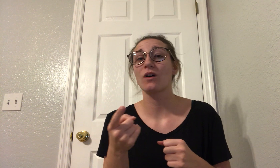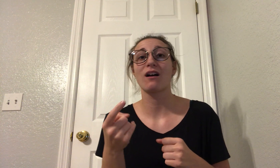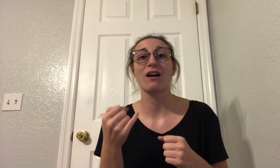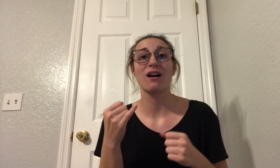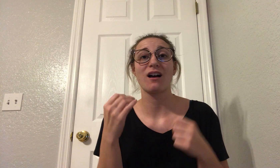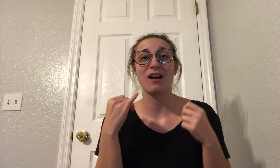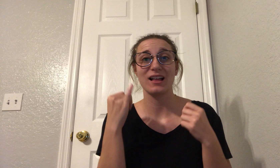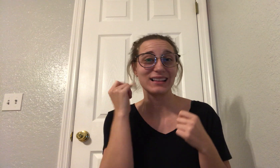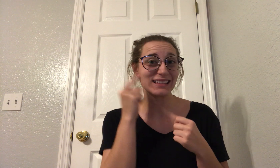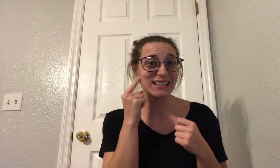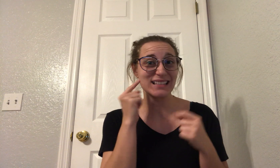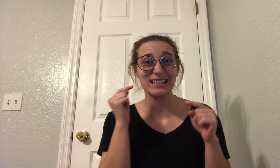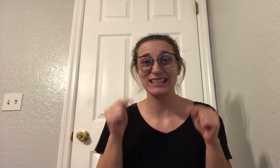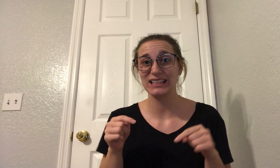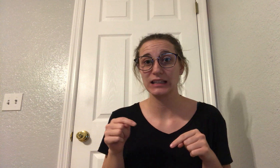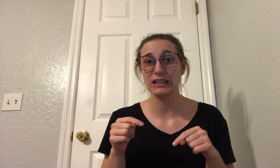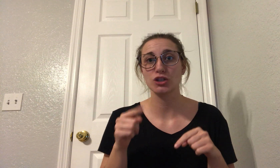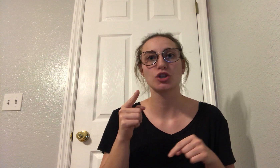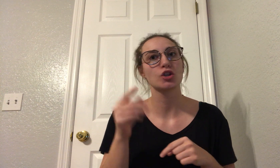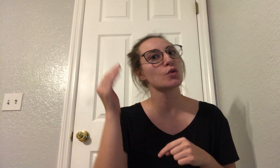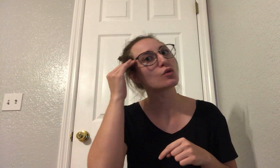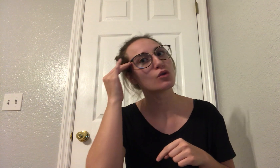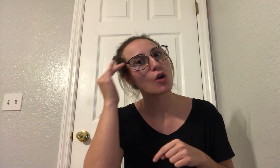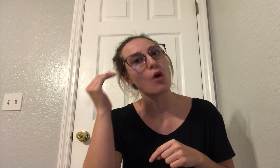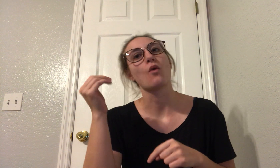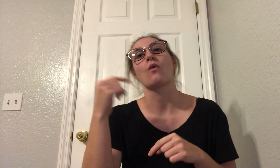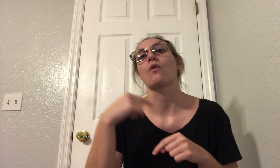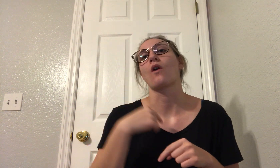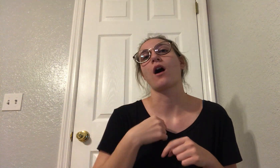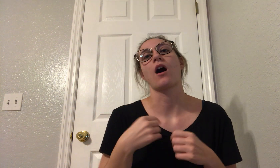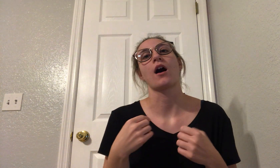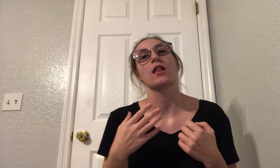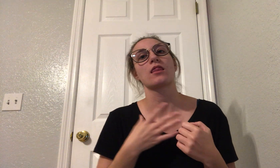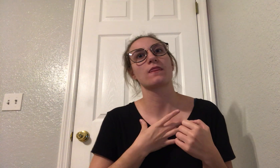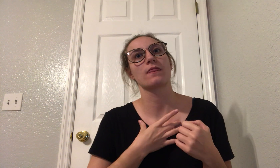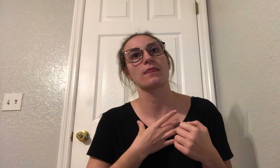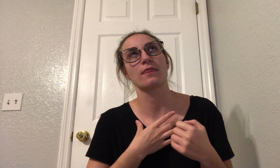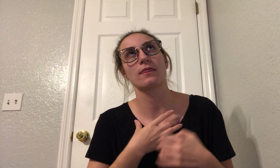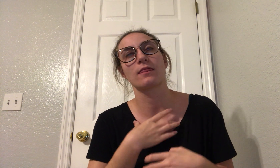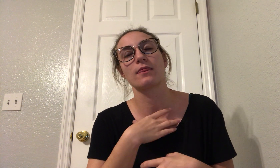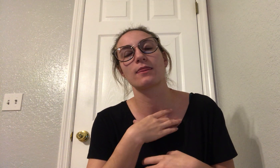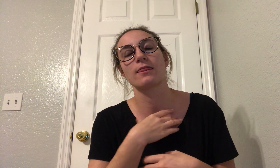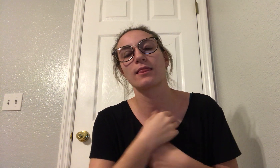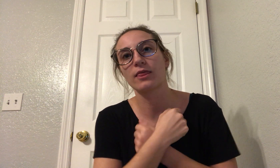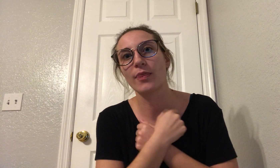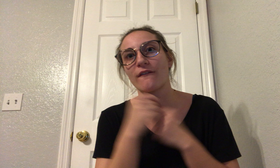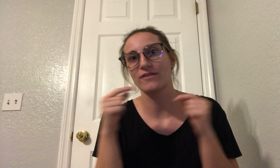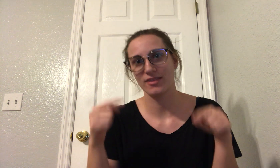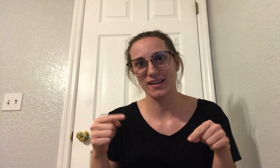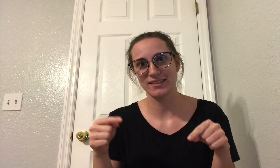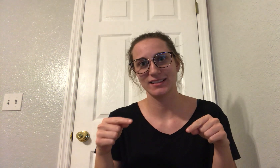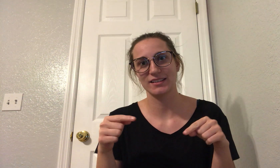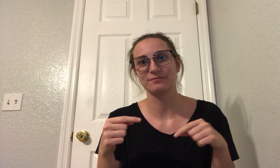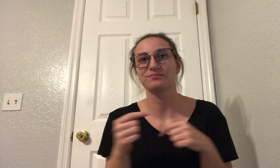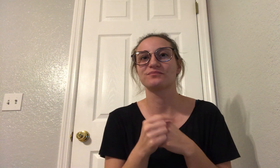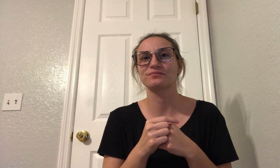a huge proponent of them. Even though I work with all of these fitness companies, and even though I have, a home gym and I go to the